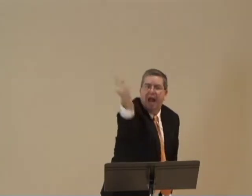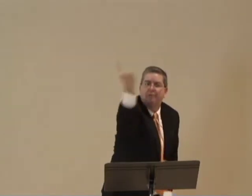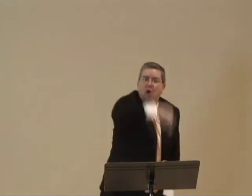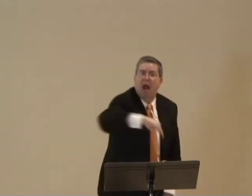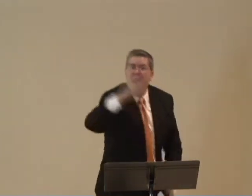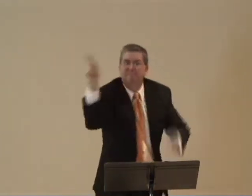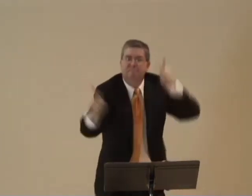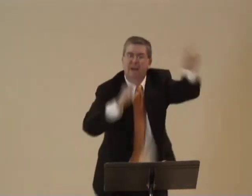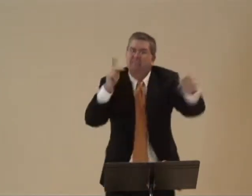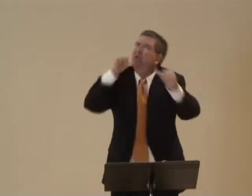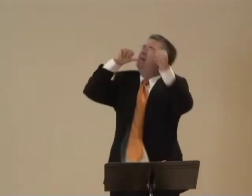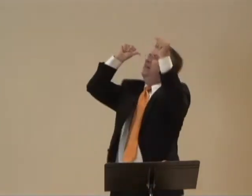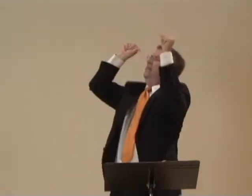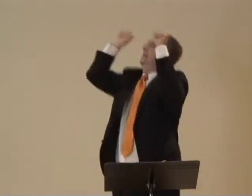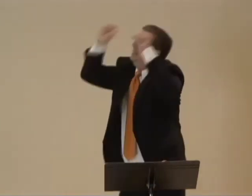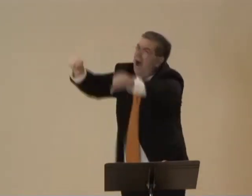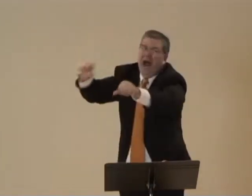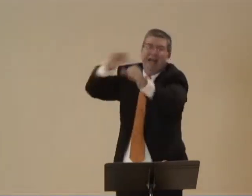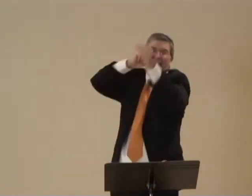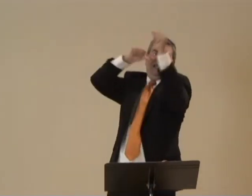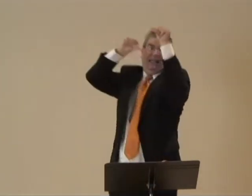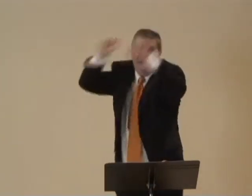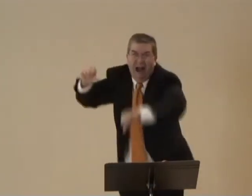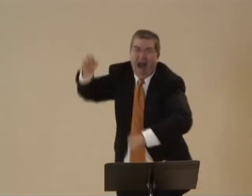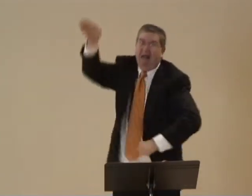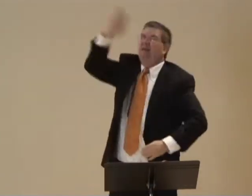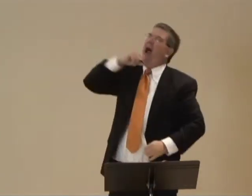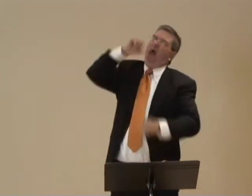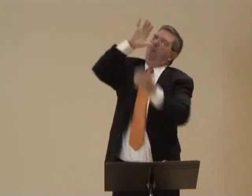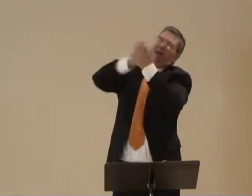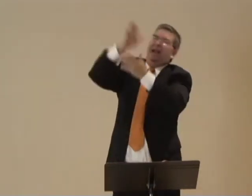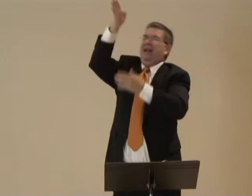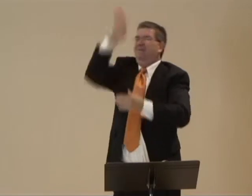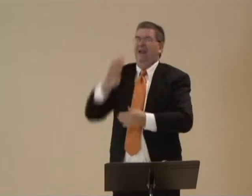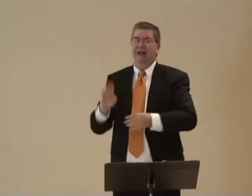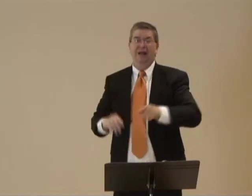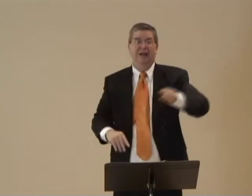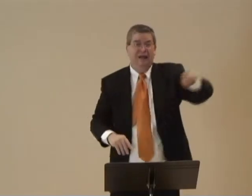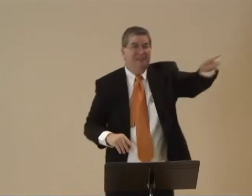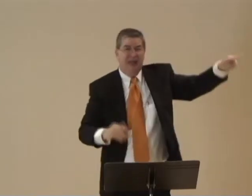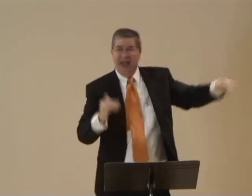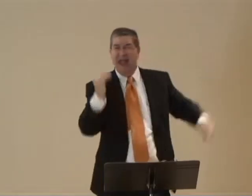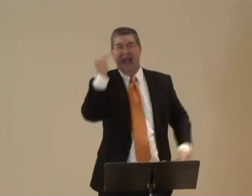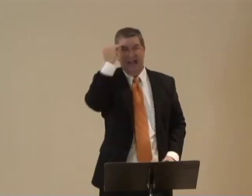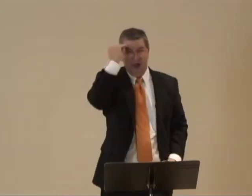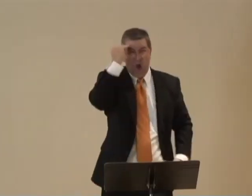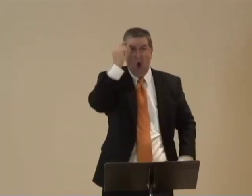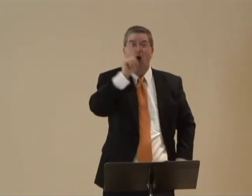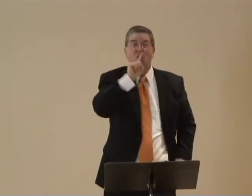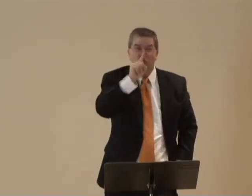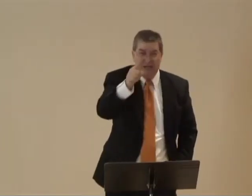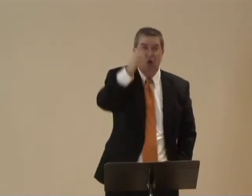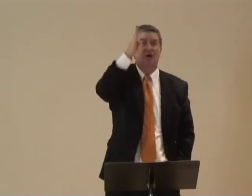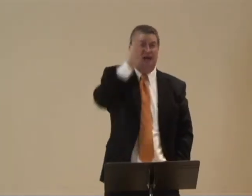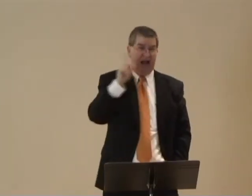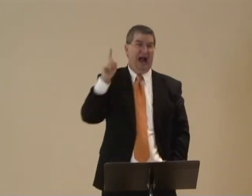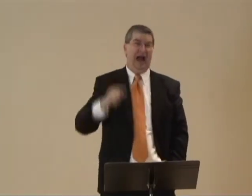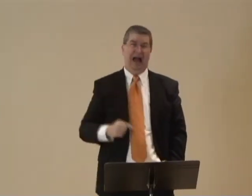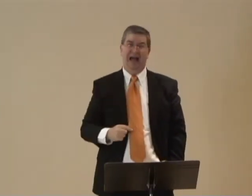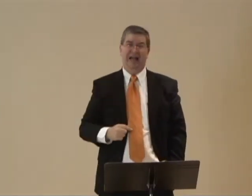You know, there was miracles that was happening back then. We see the same thing today. People still deny God.